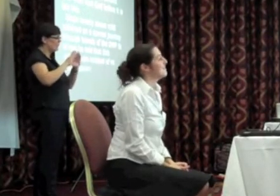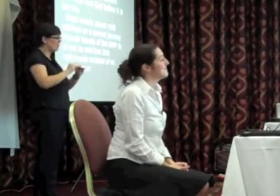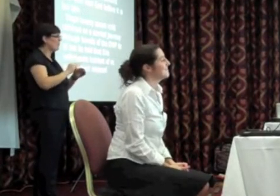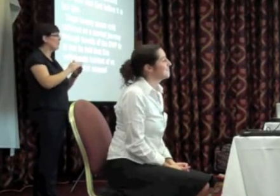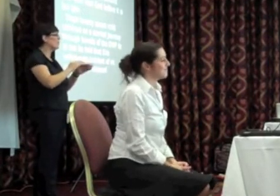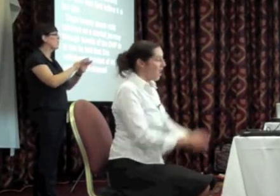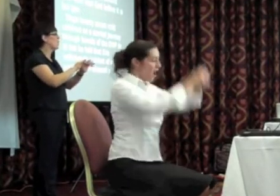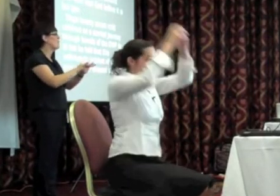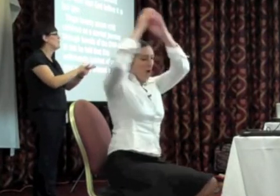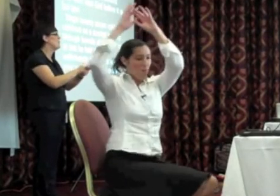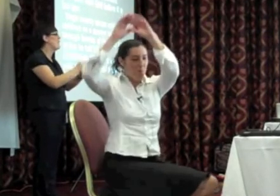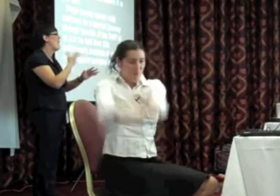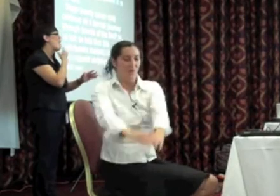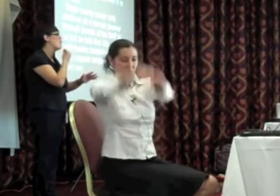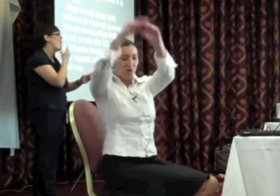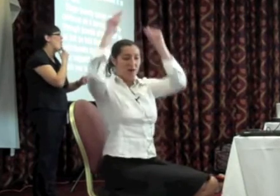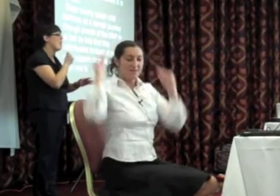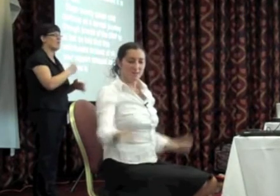computer glitch.